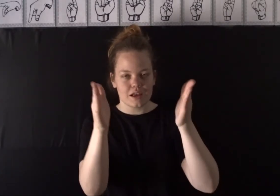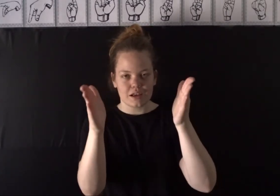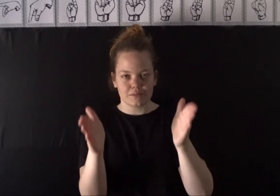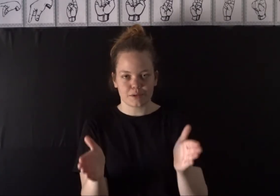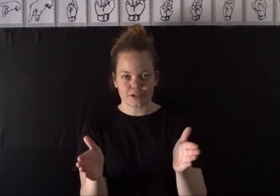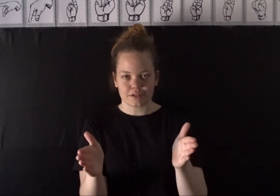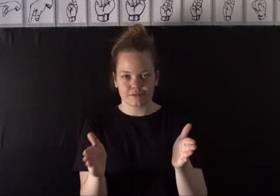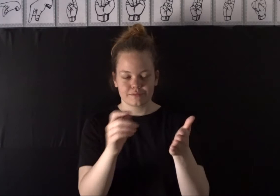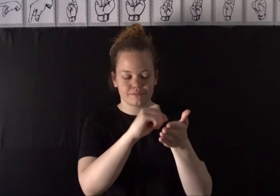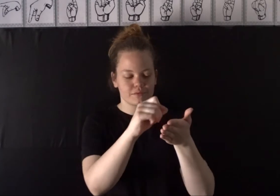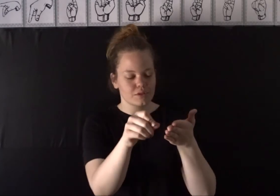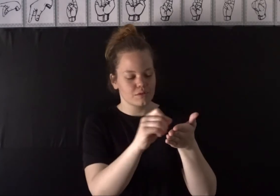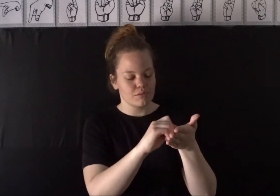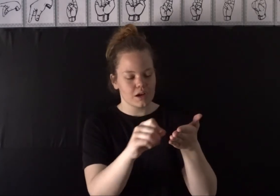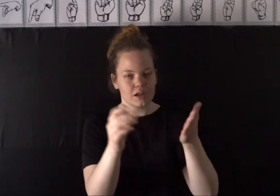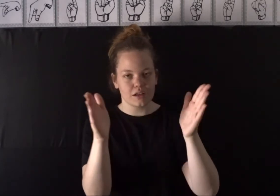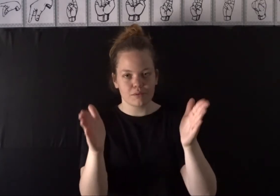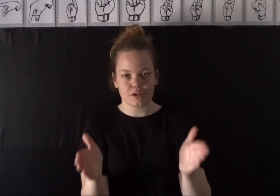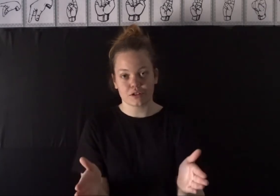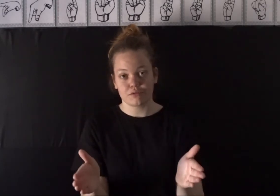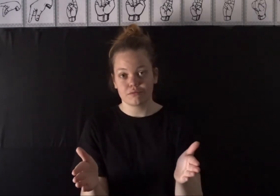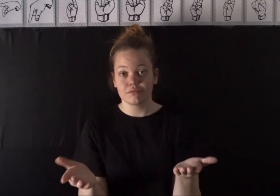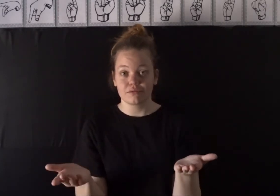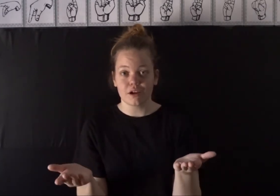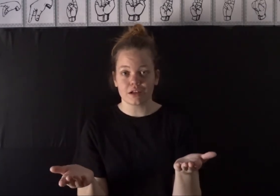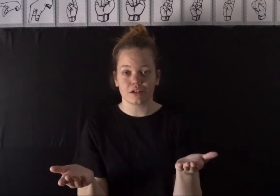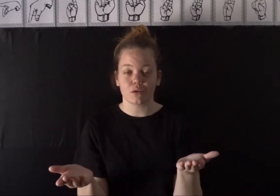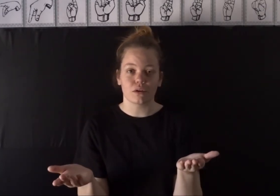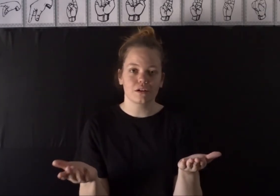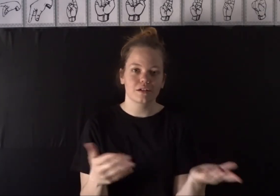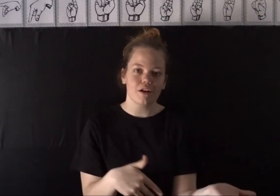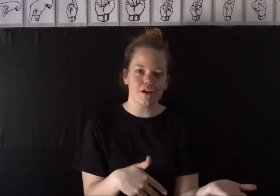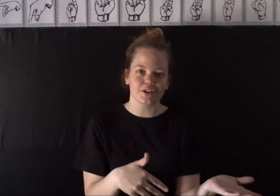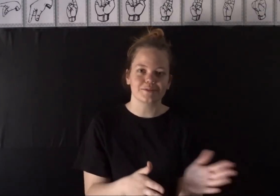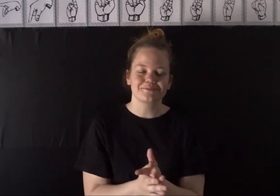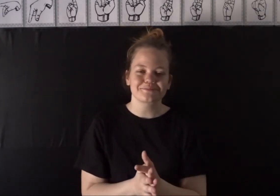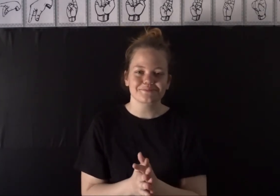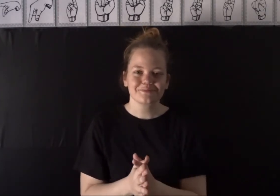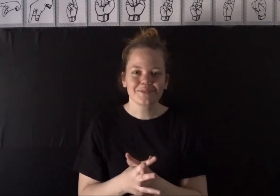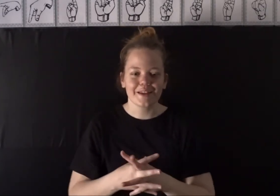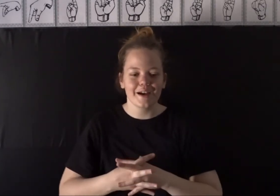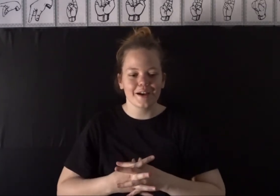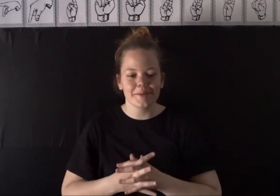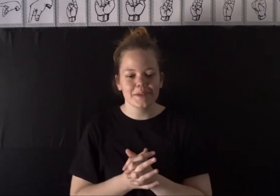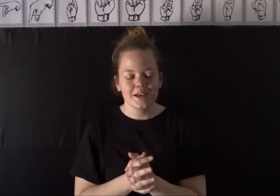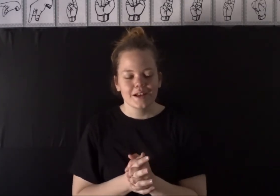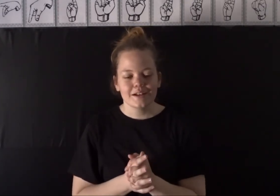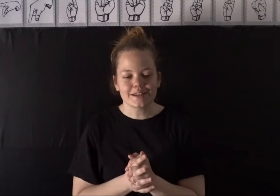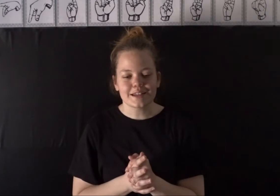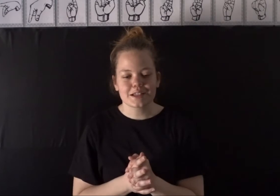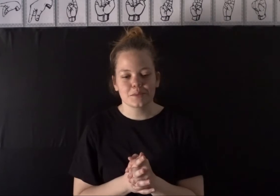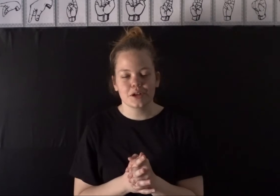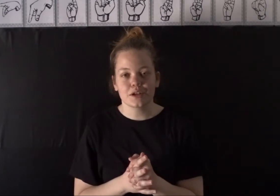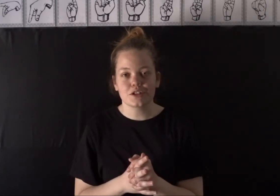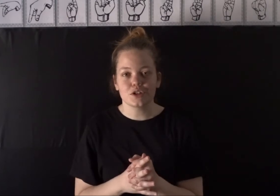write person, writing person, writer or author. All right, the next one we are going to do